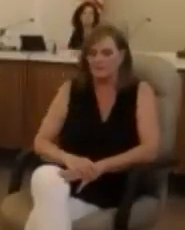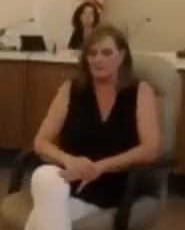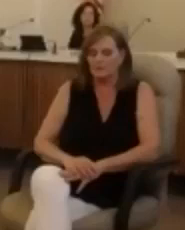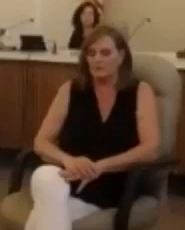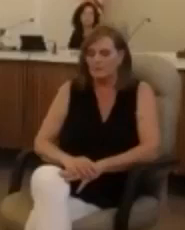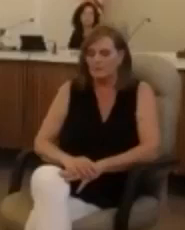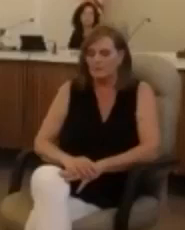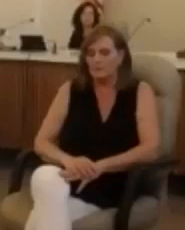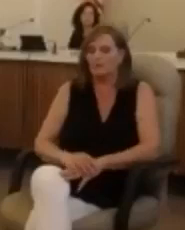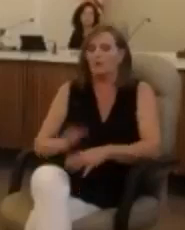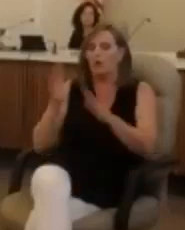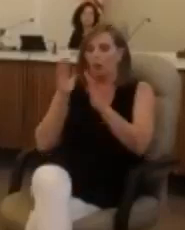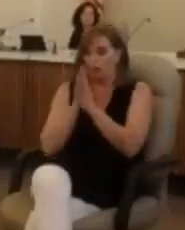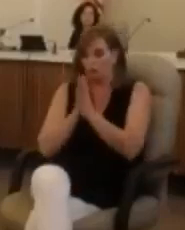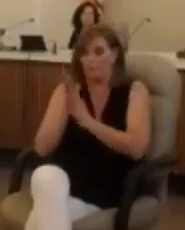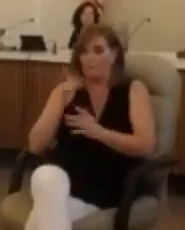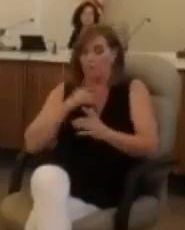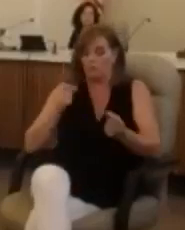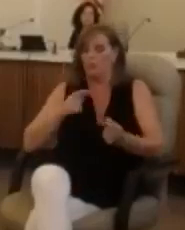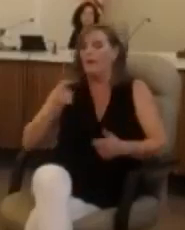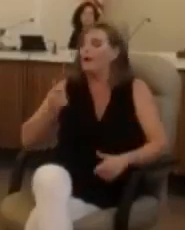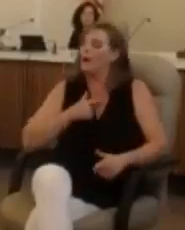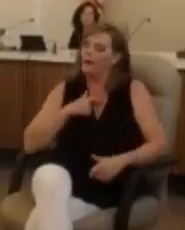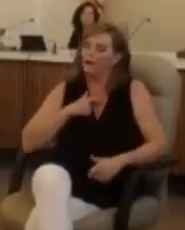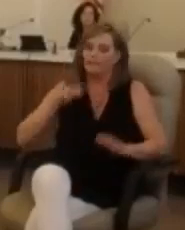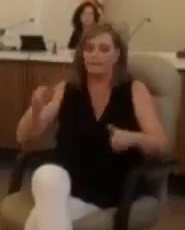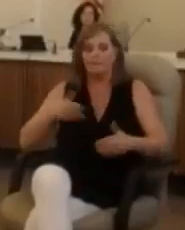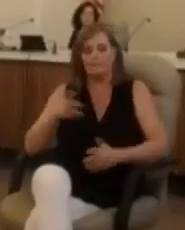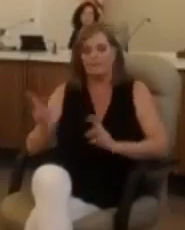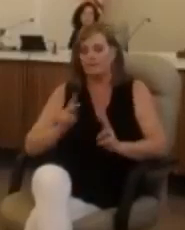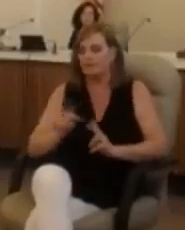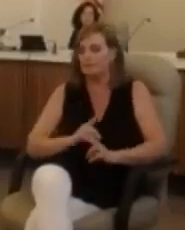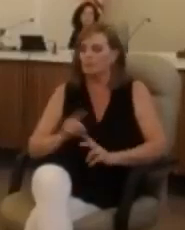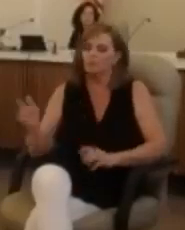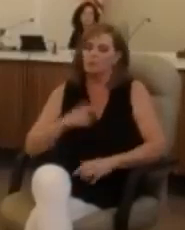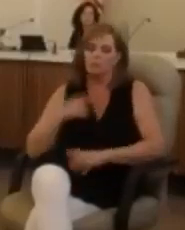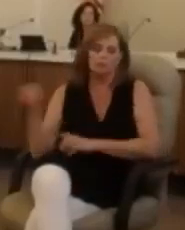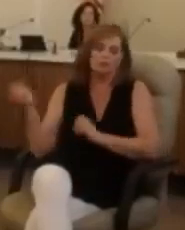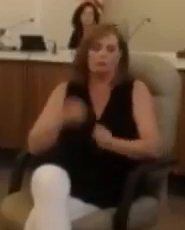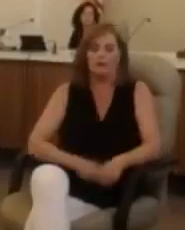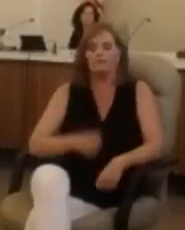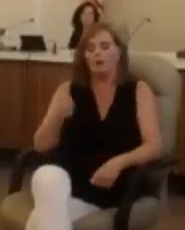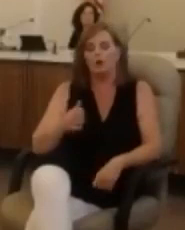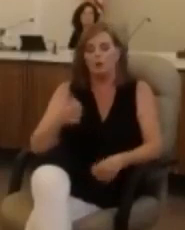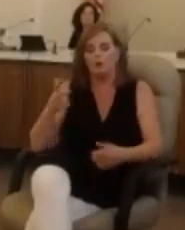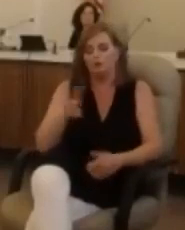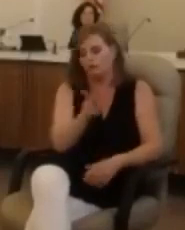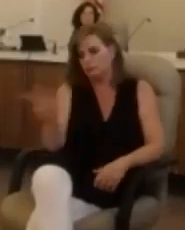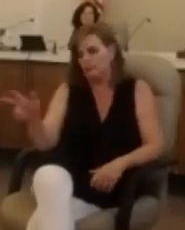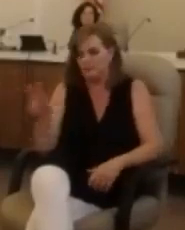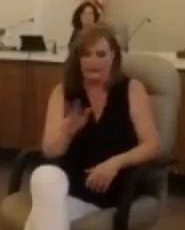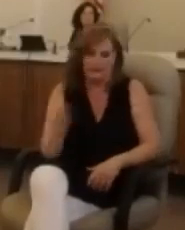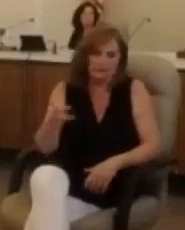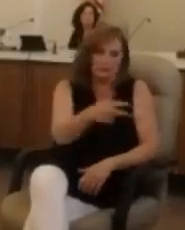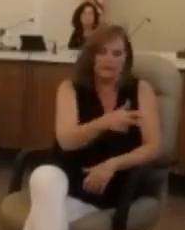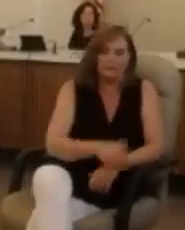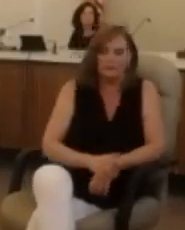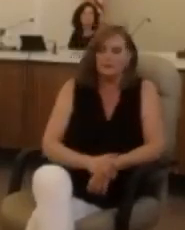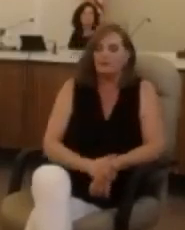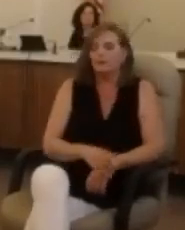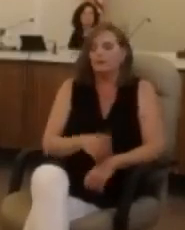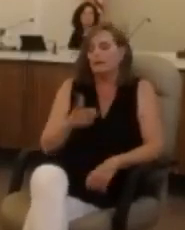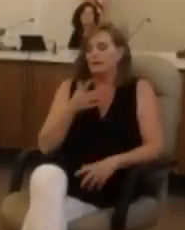invited people to come take a left and right out of that neighborhood. Adding a street directly across the street is going to make it 10 times